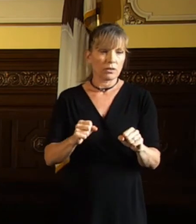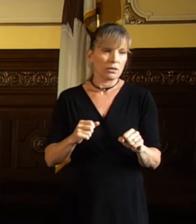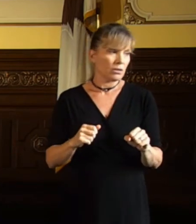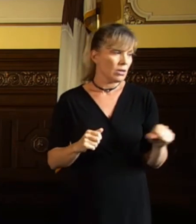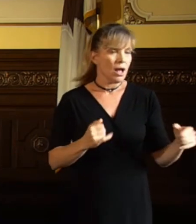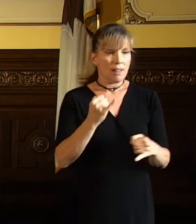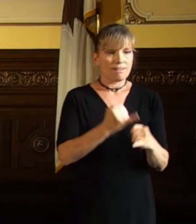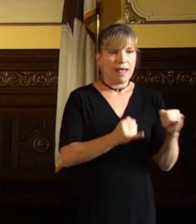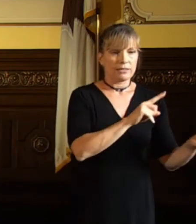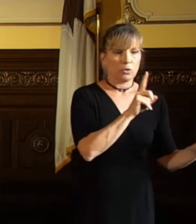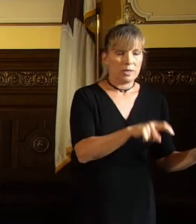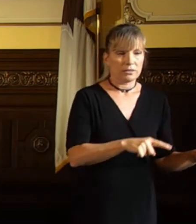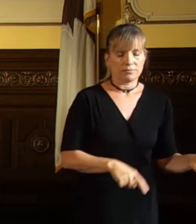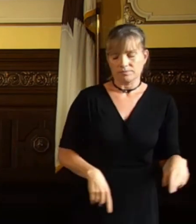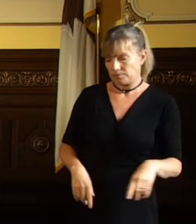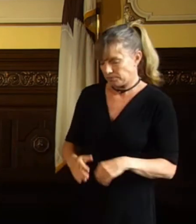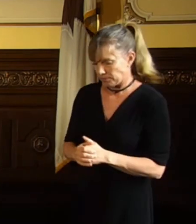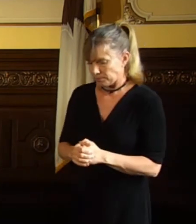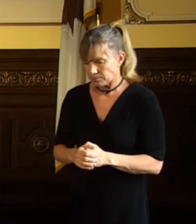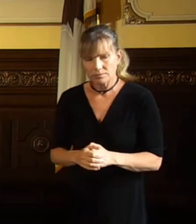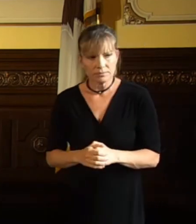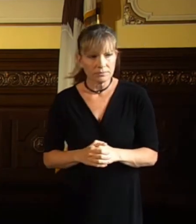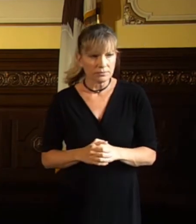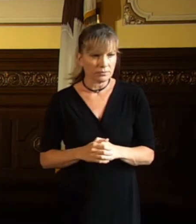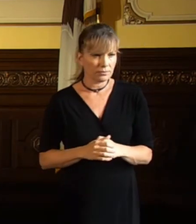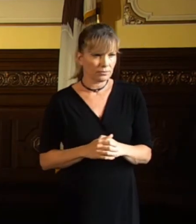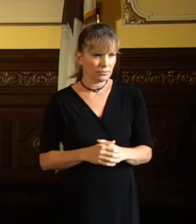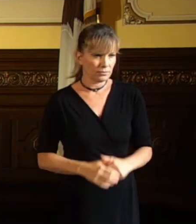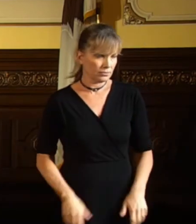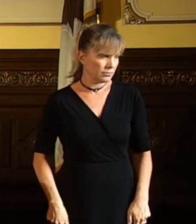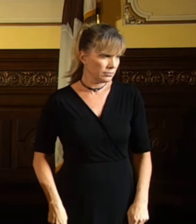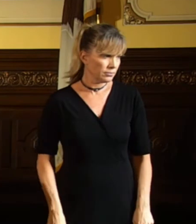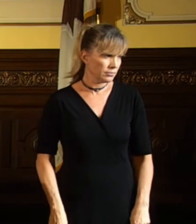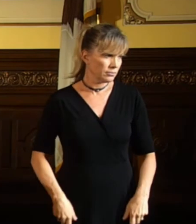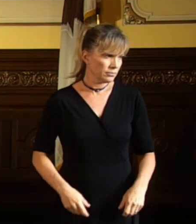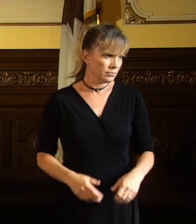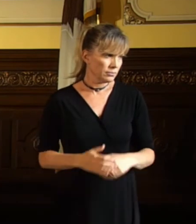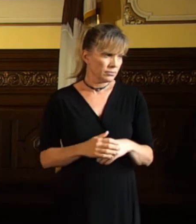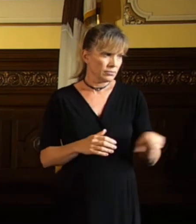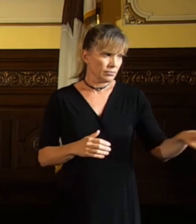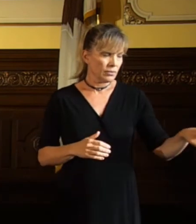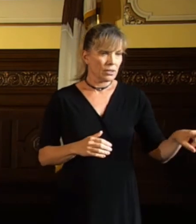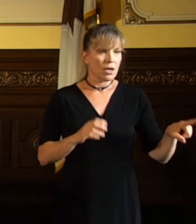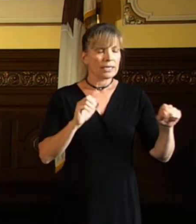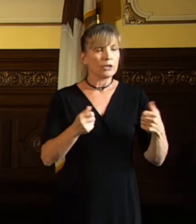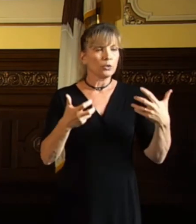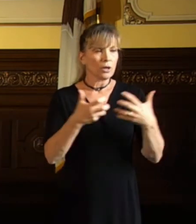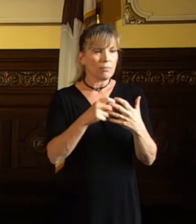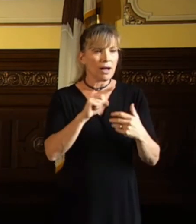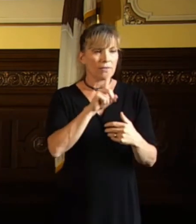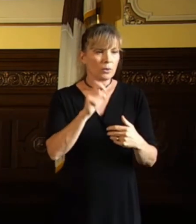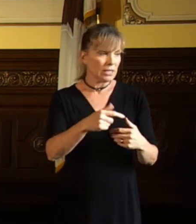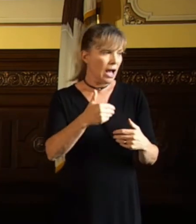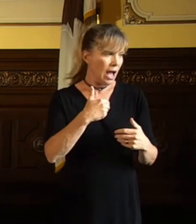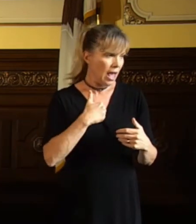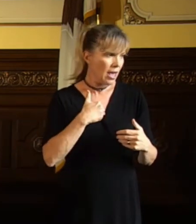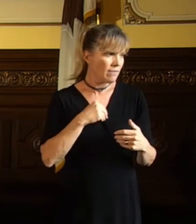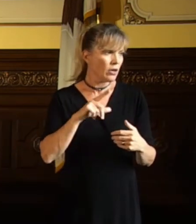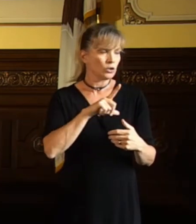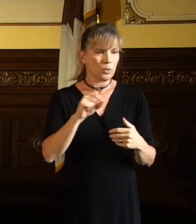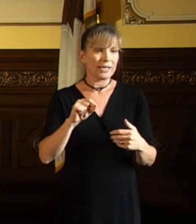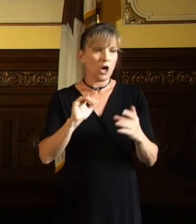Coolidge, WROK Rockford, if I could just do a couple of quick ones. Can we combine them? I've got like